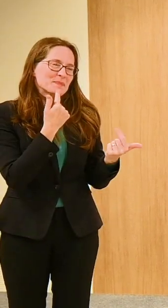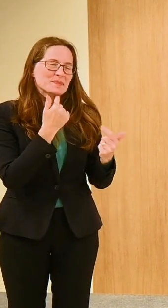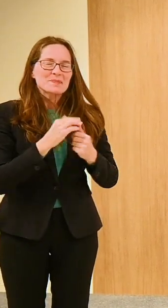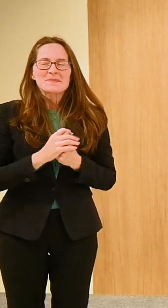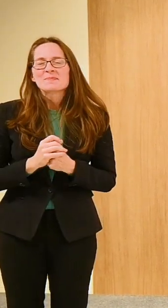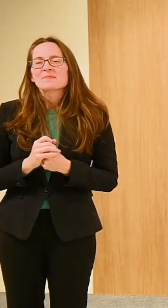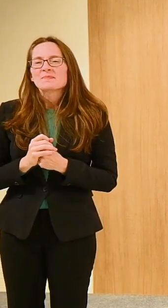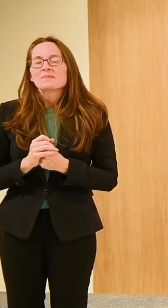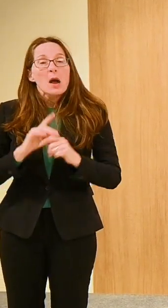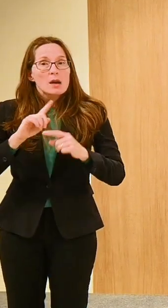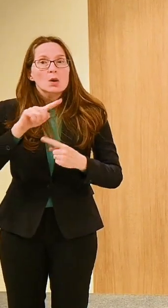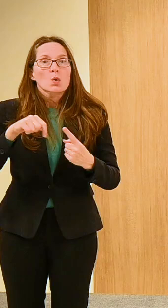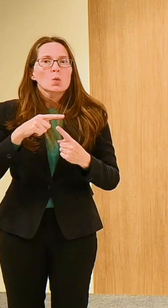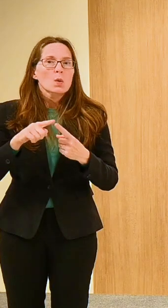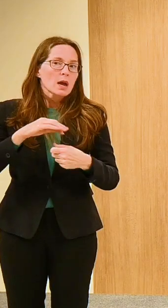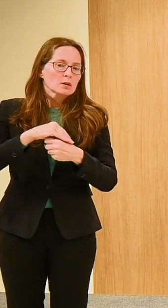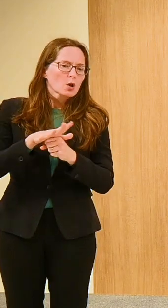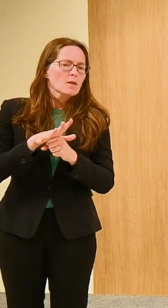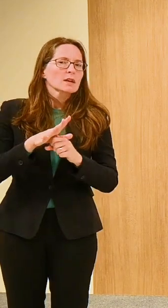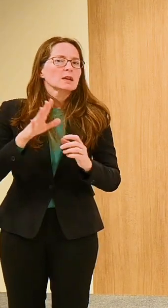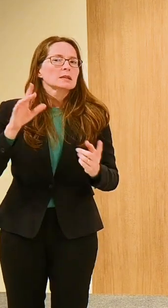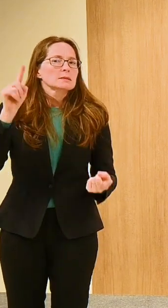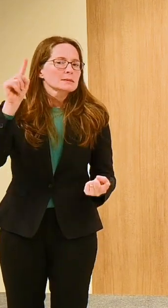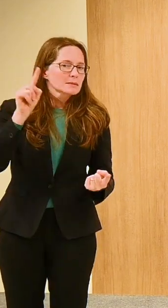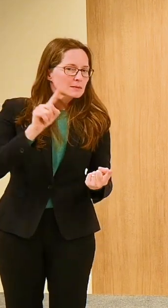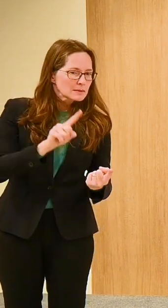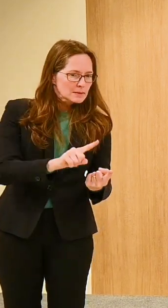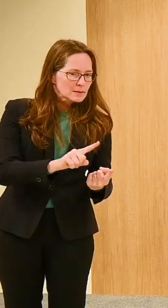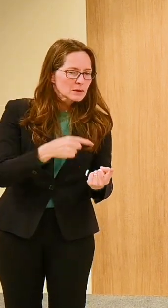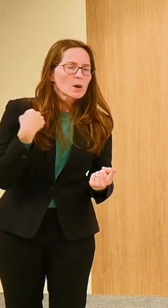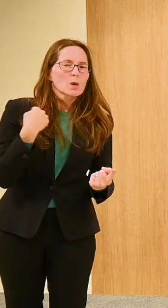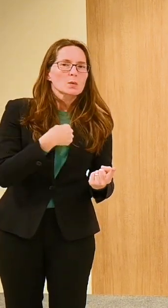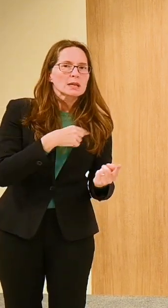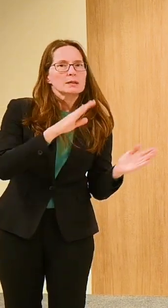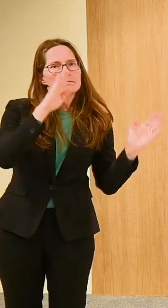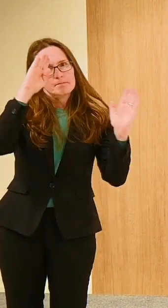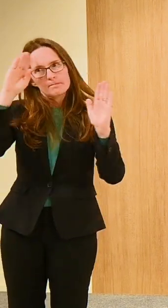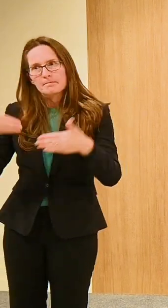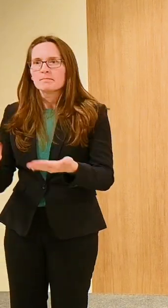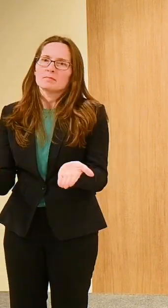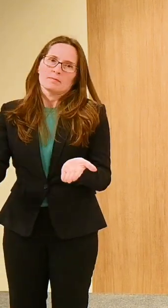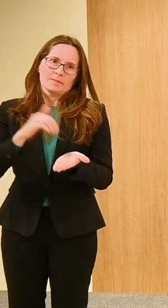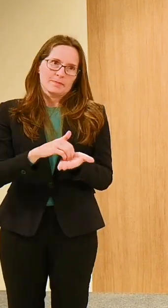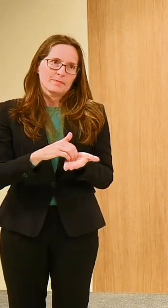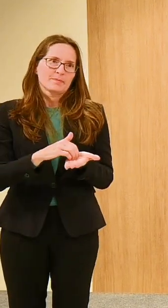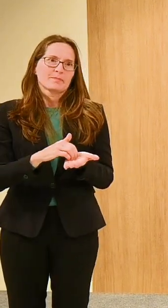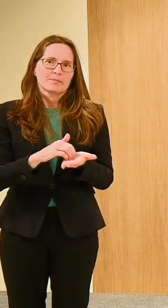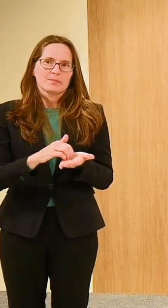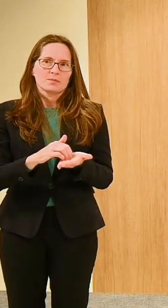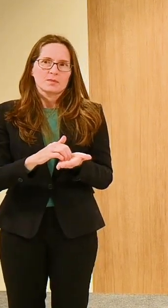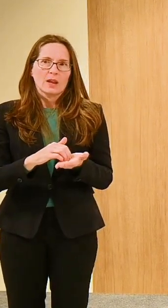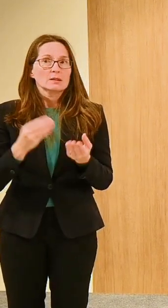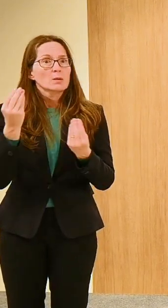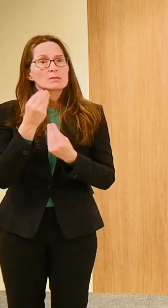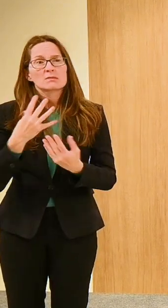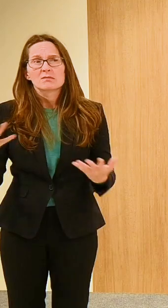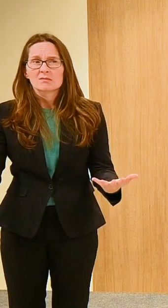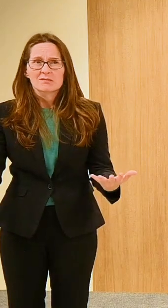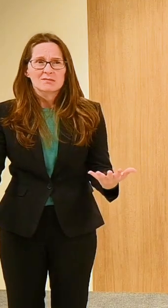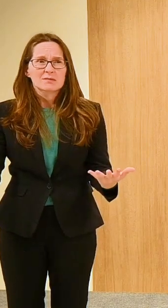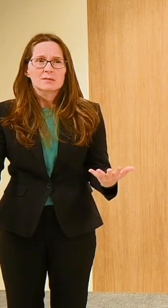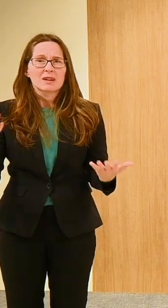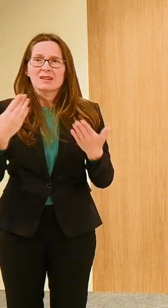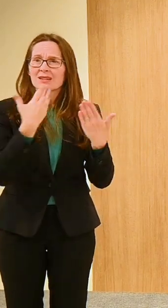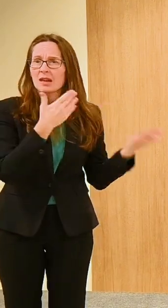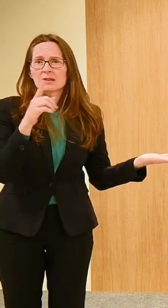was over, it was picked back up as a project. And I have to tell you that it is only because of the visionary leadership of